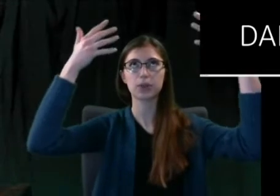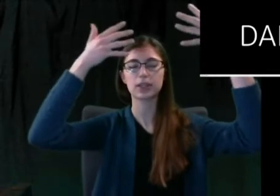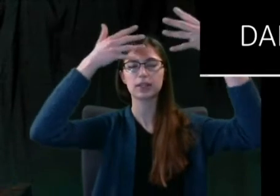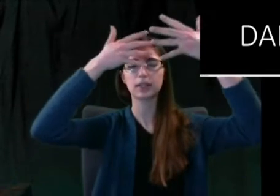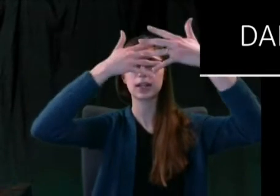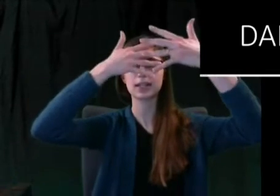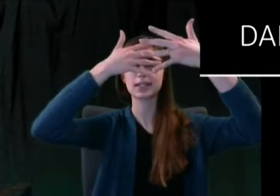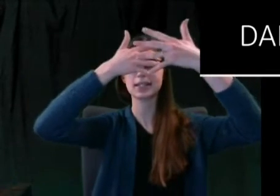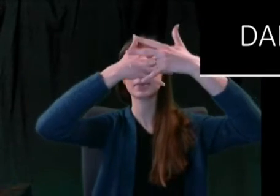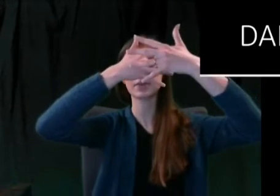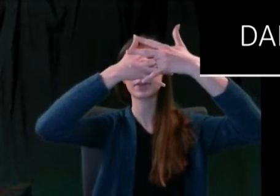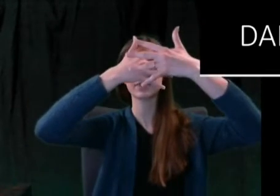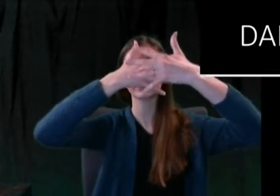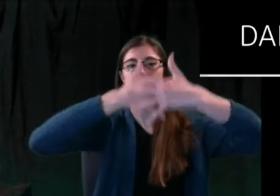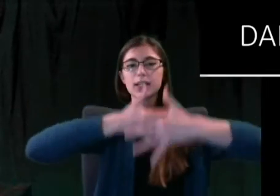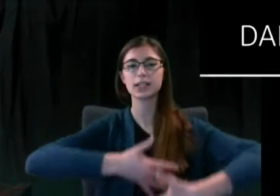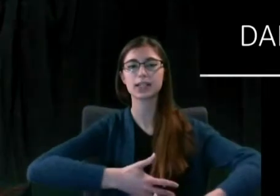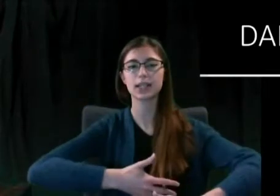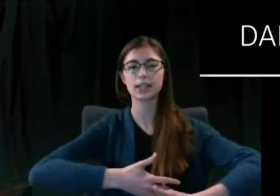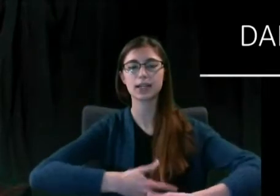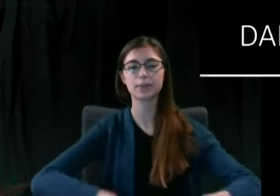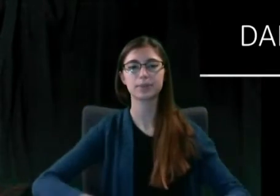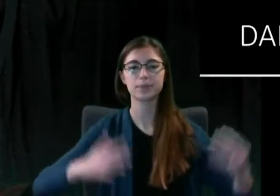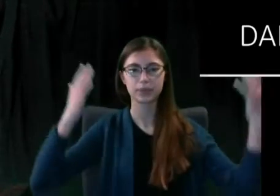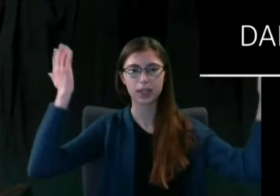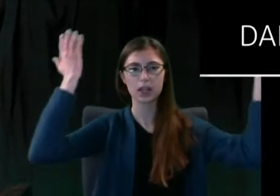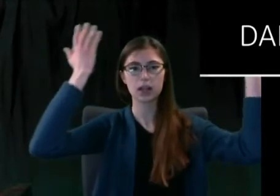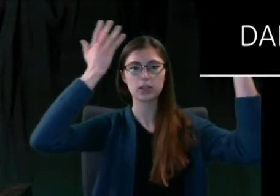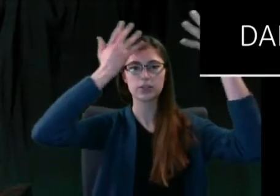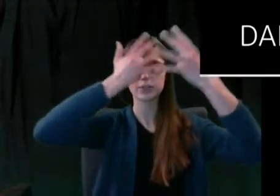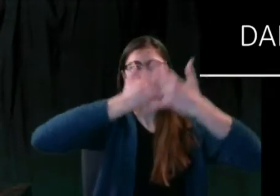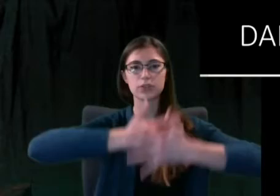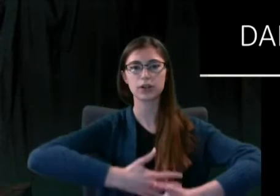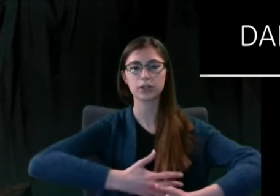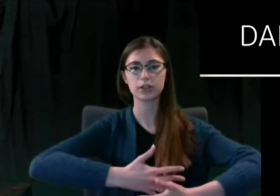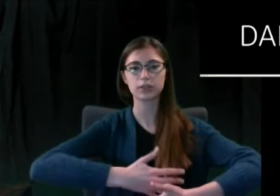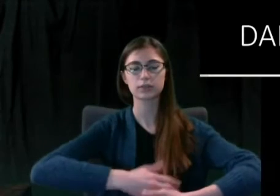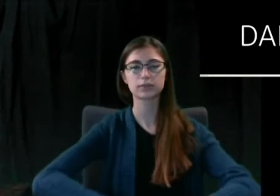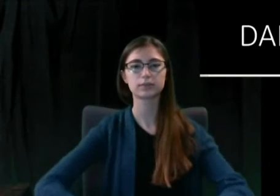your hands end up in front of your face and down. Dark.